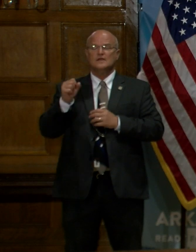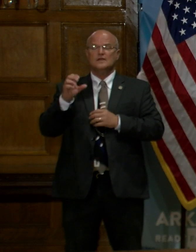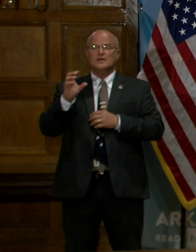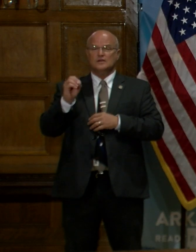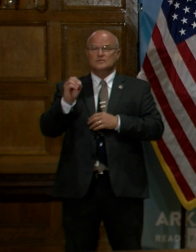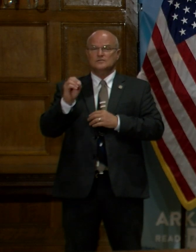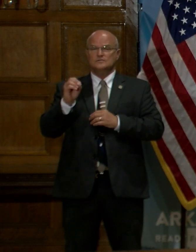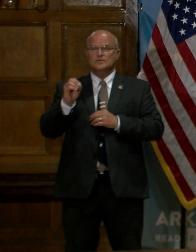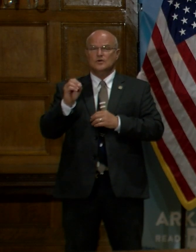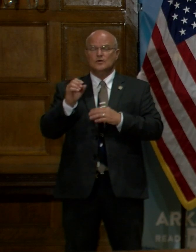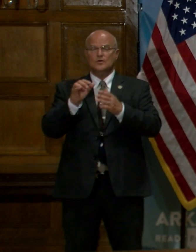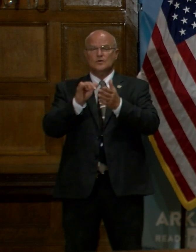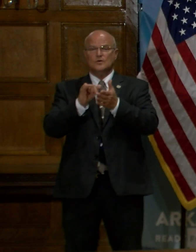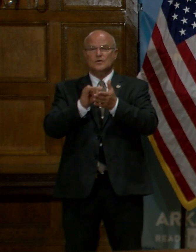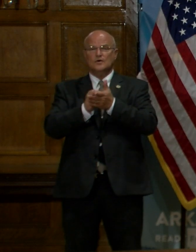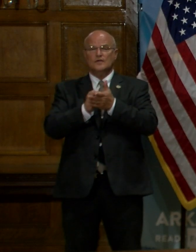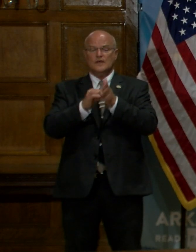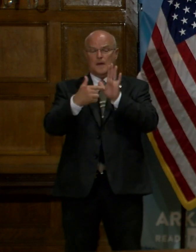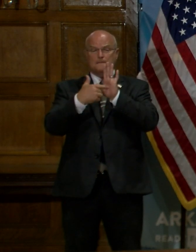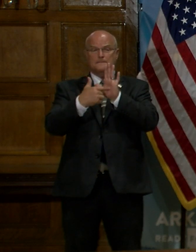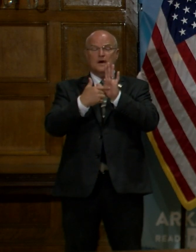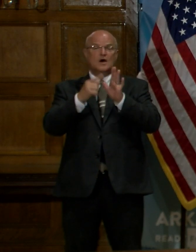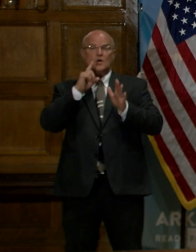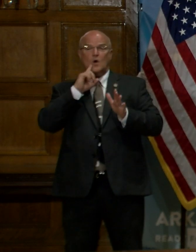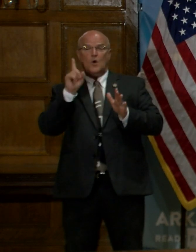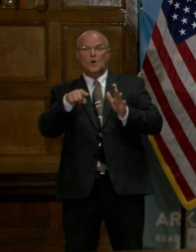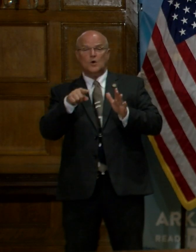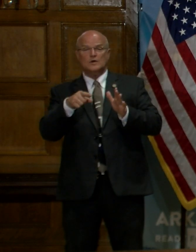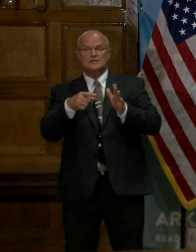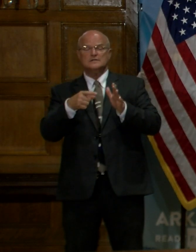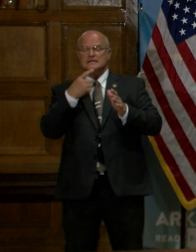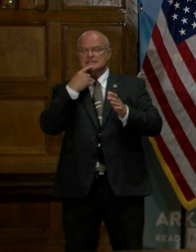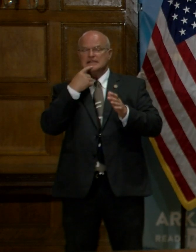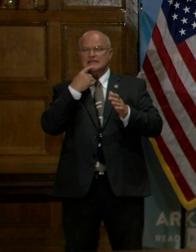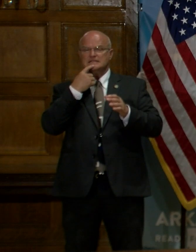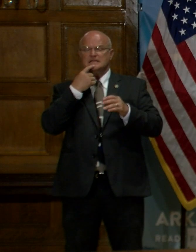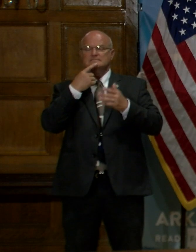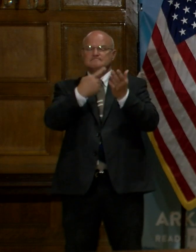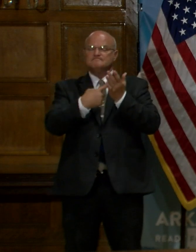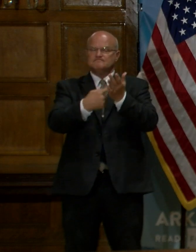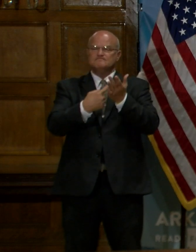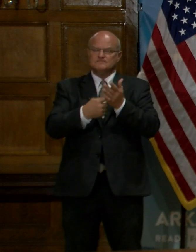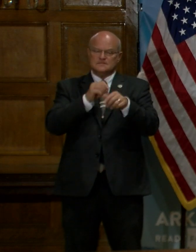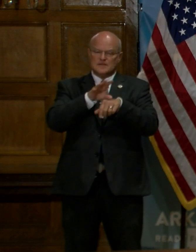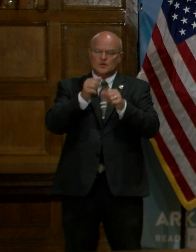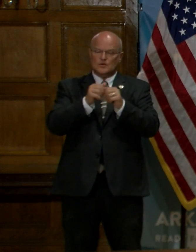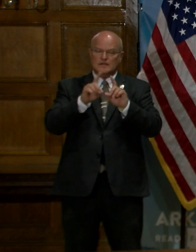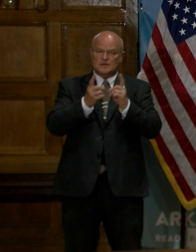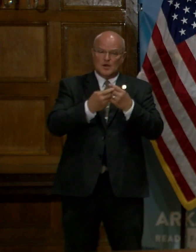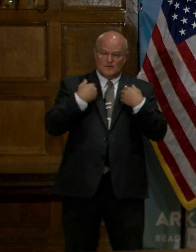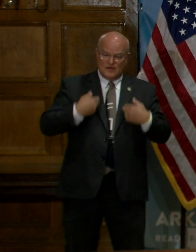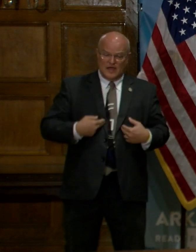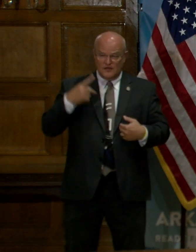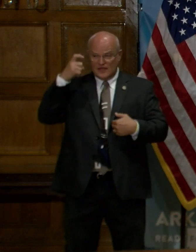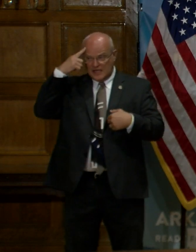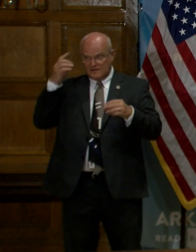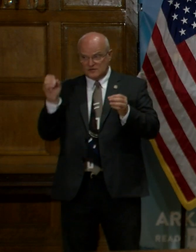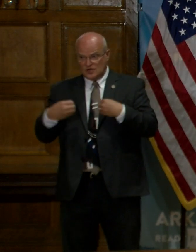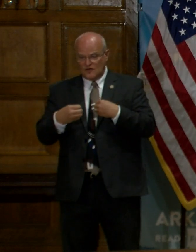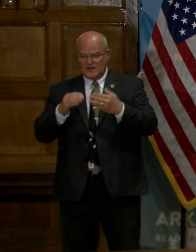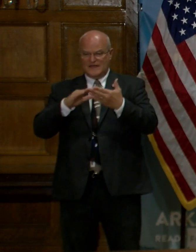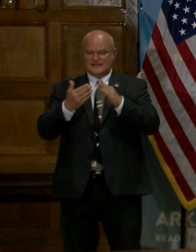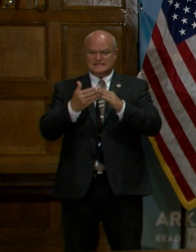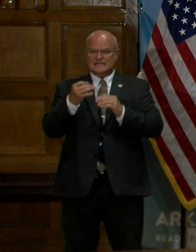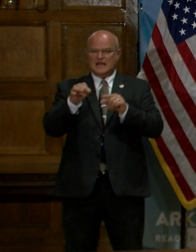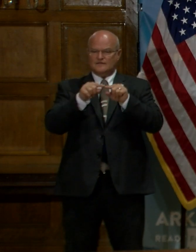So the model ordinance provides that upon consultation with the Department of Health and the Governor's Office, the